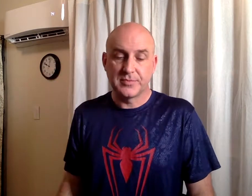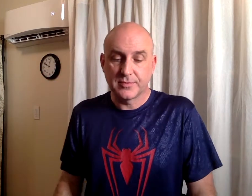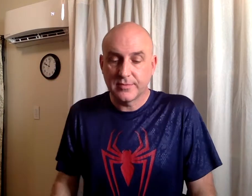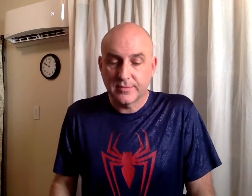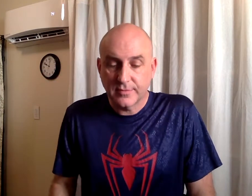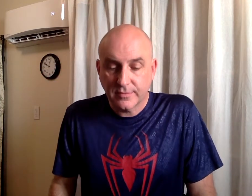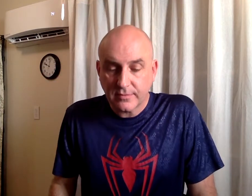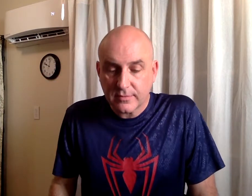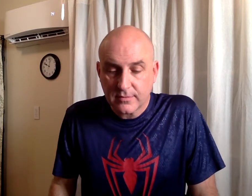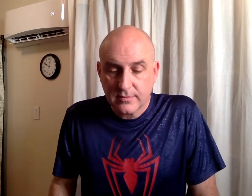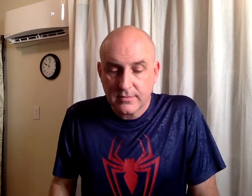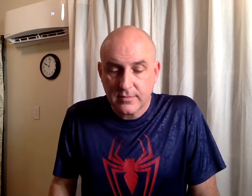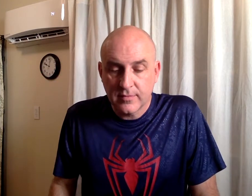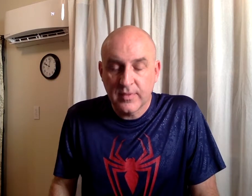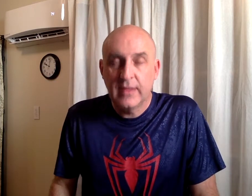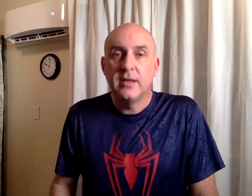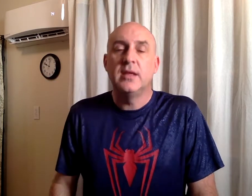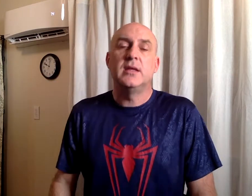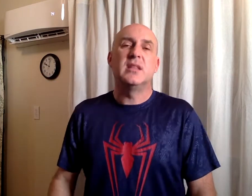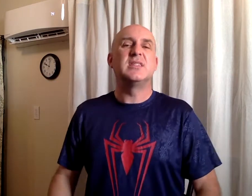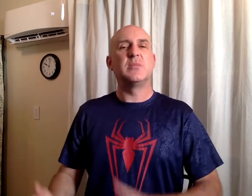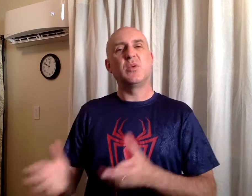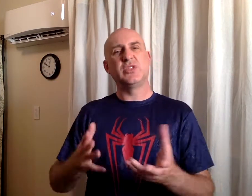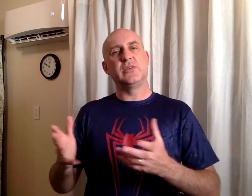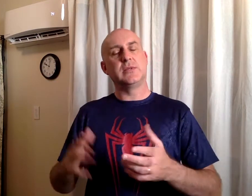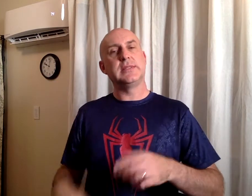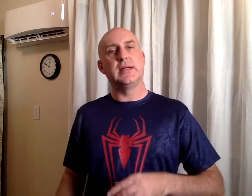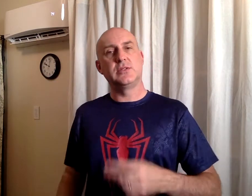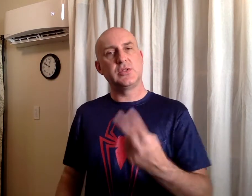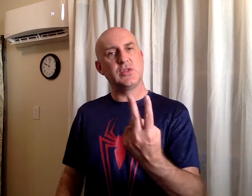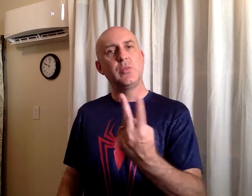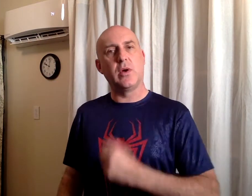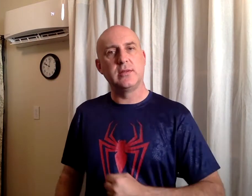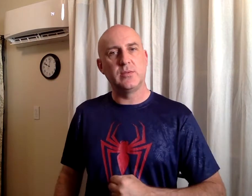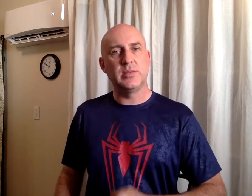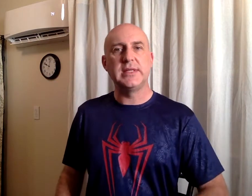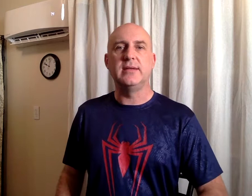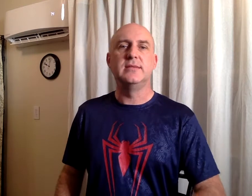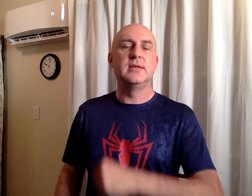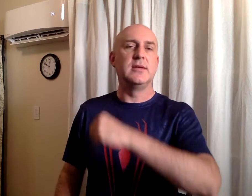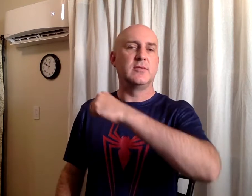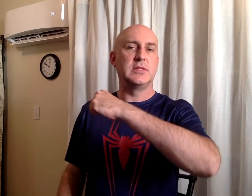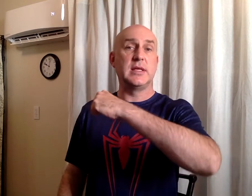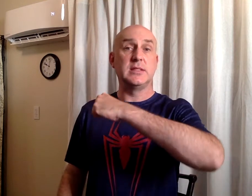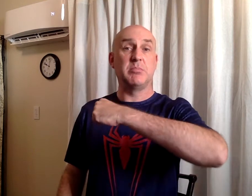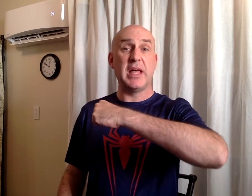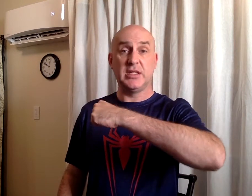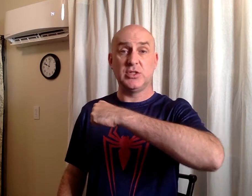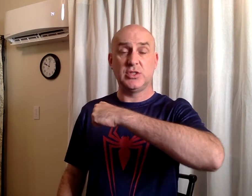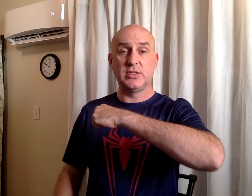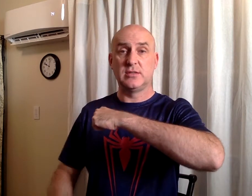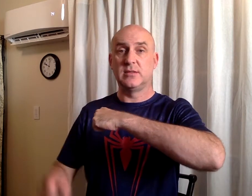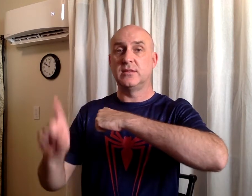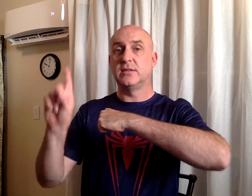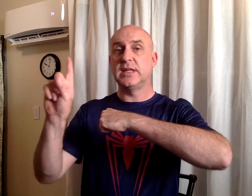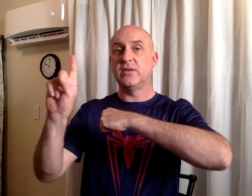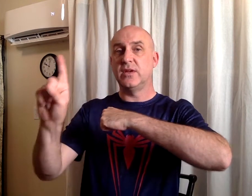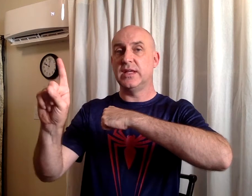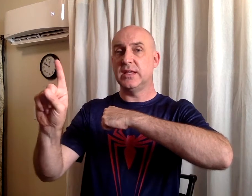Then some more general signs. Just 2 more, and then we'll be done. First sign is punish. You take your index